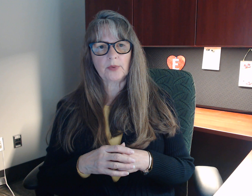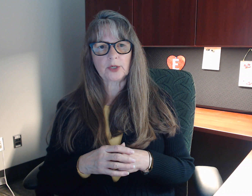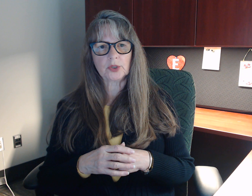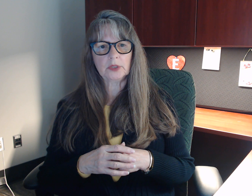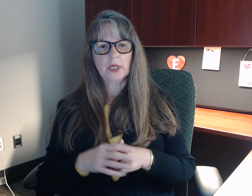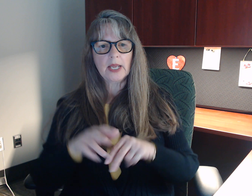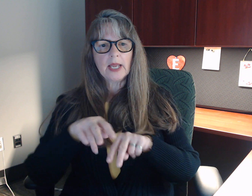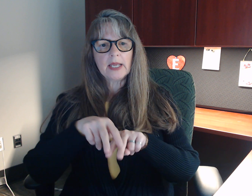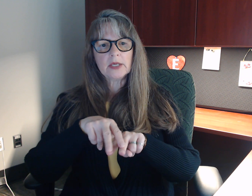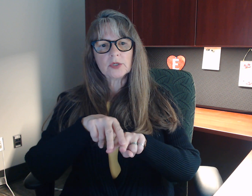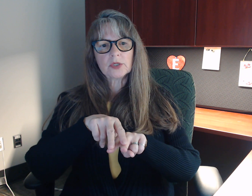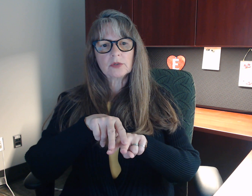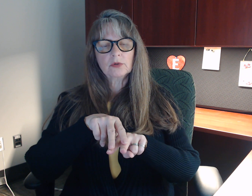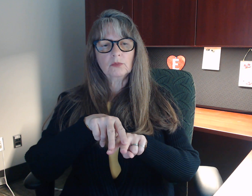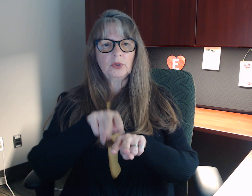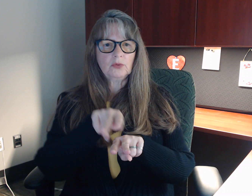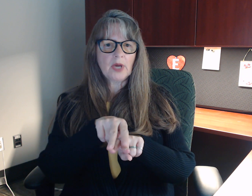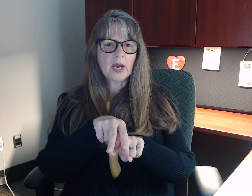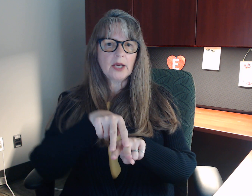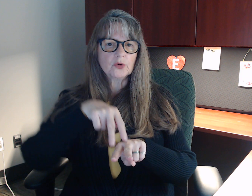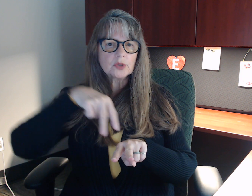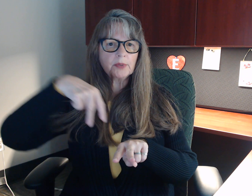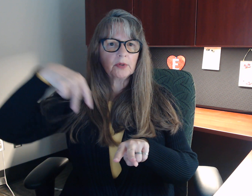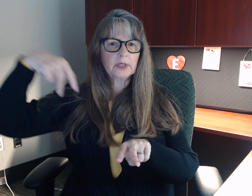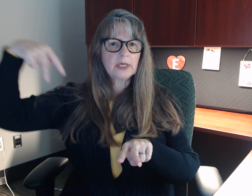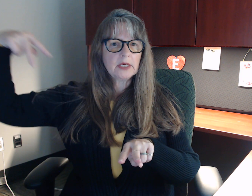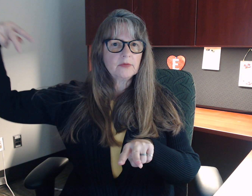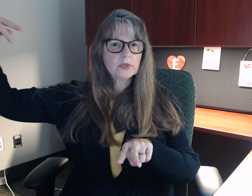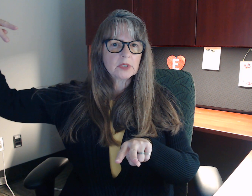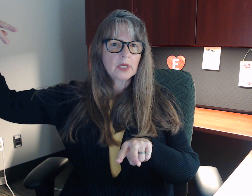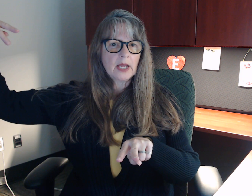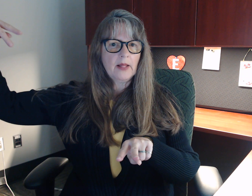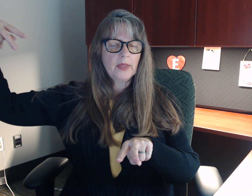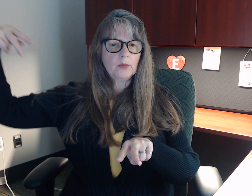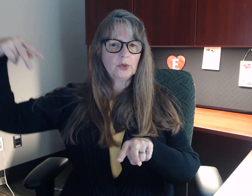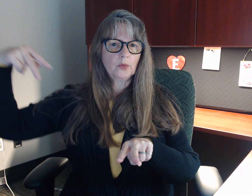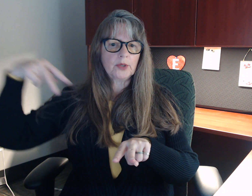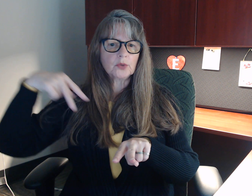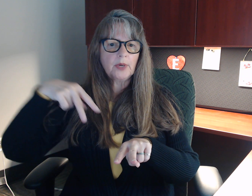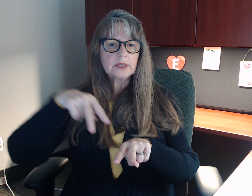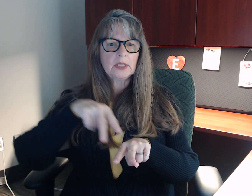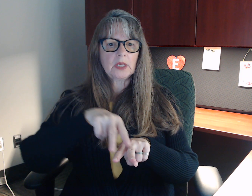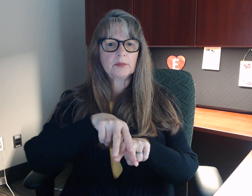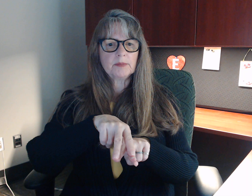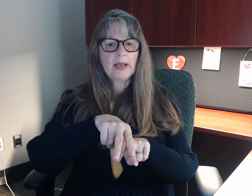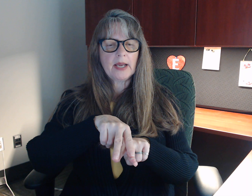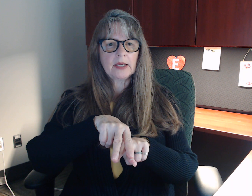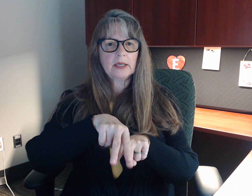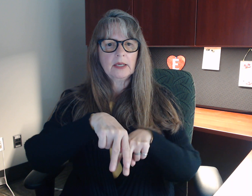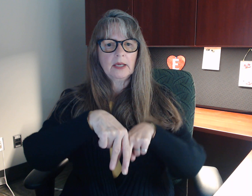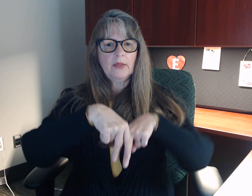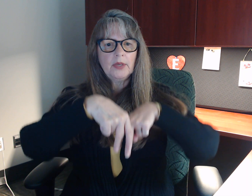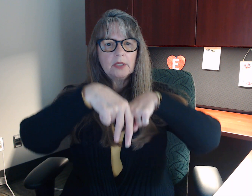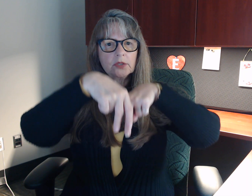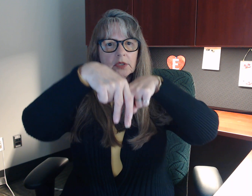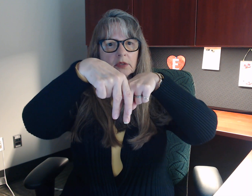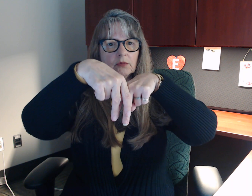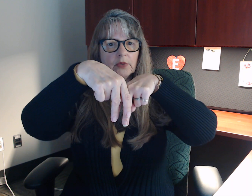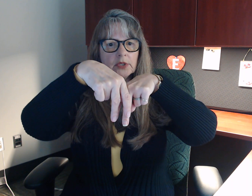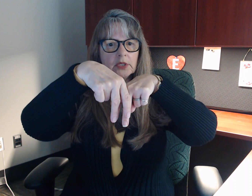resurrection. Is when you die, your spirit leaves, and then when you're resurrected, it comes back, and then it's risen